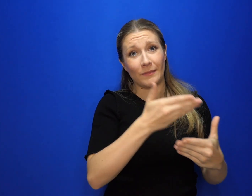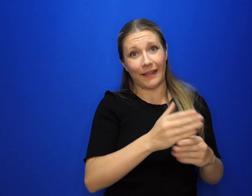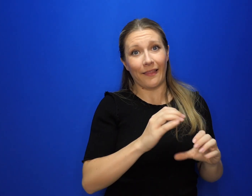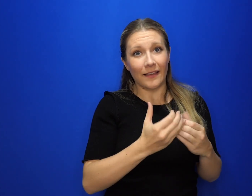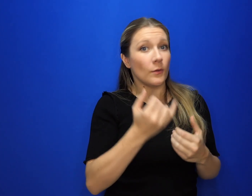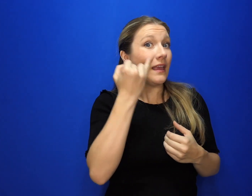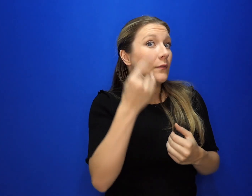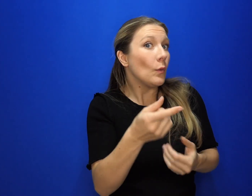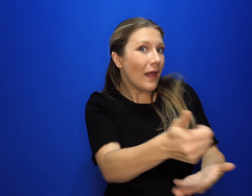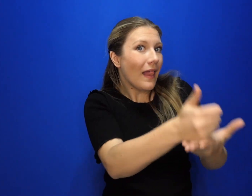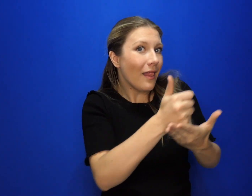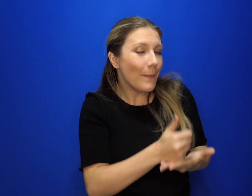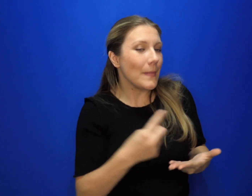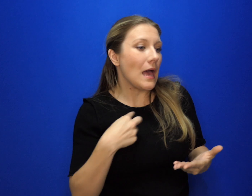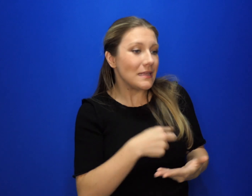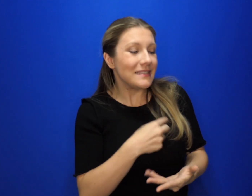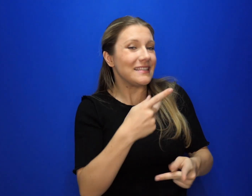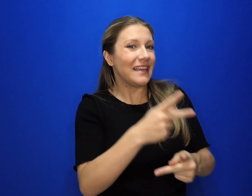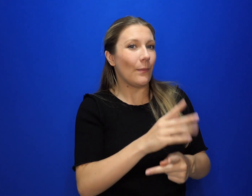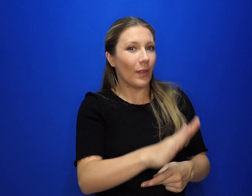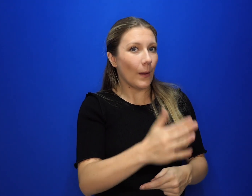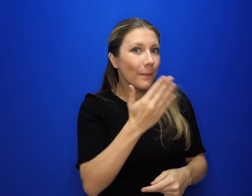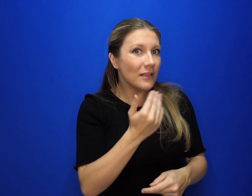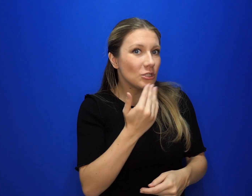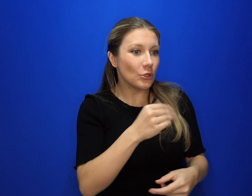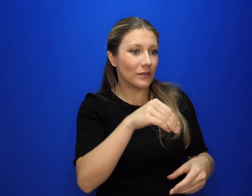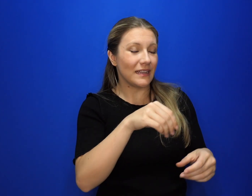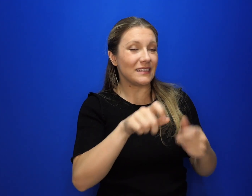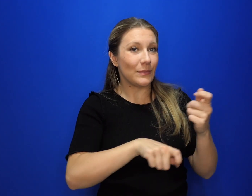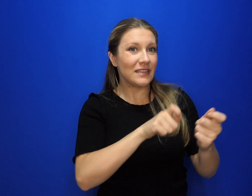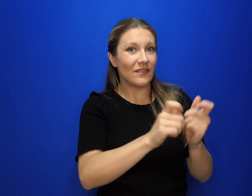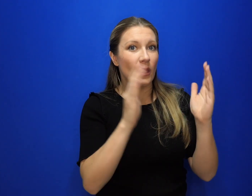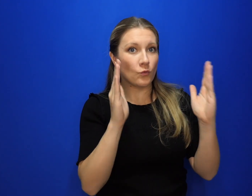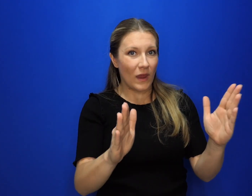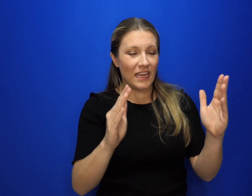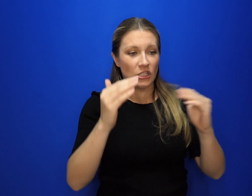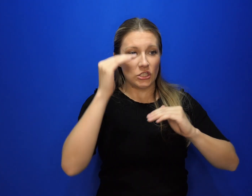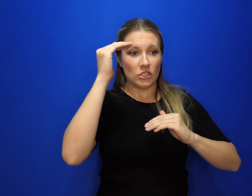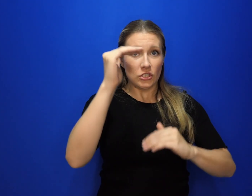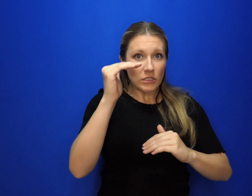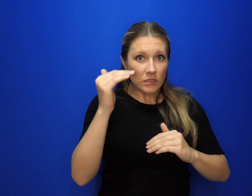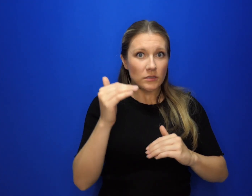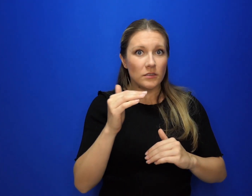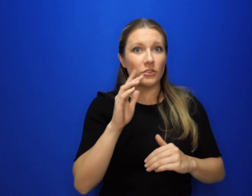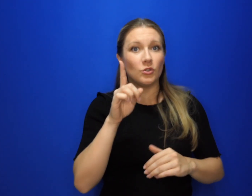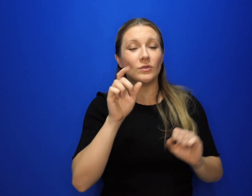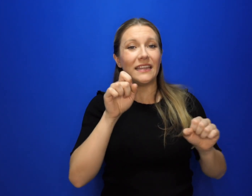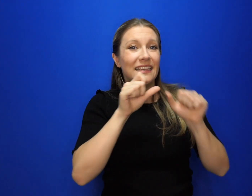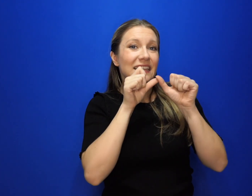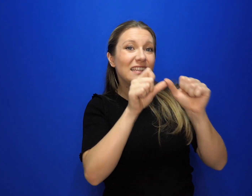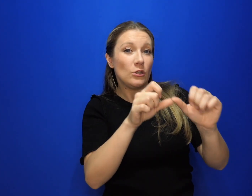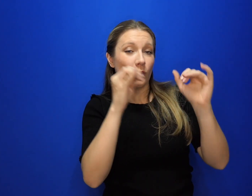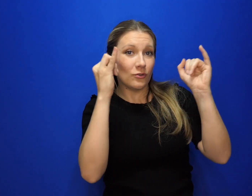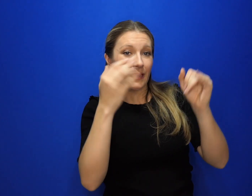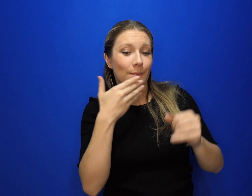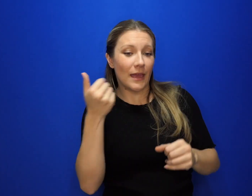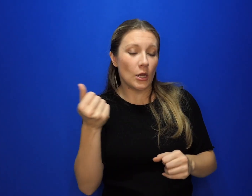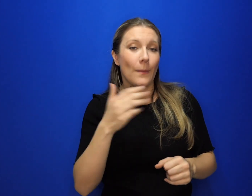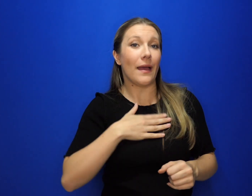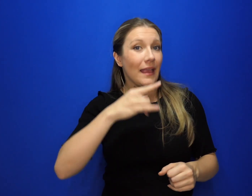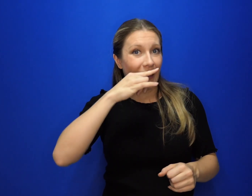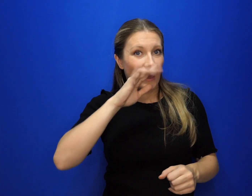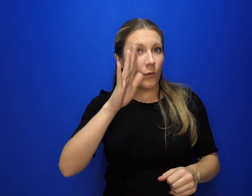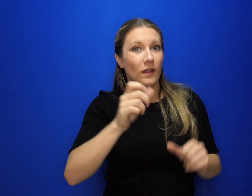if you help us to keep their blood sugar in this range, you can continue instructing better. My child will